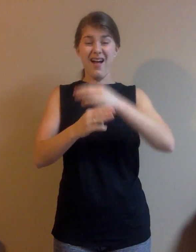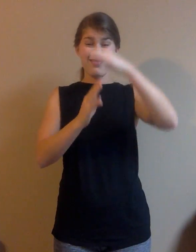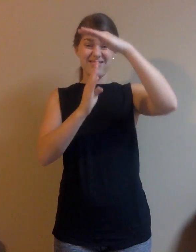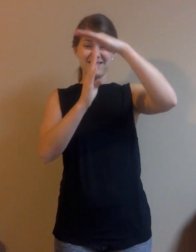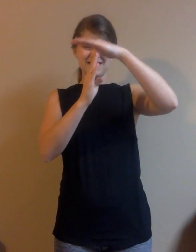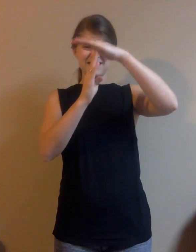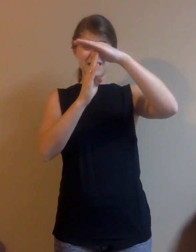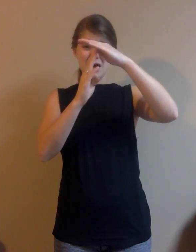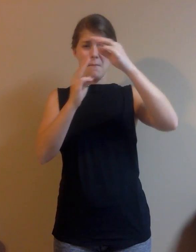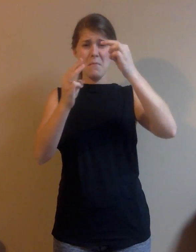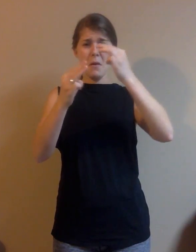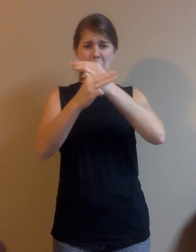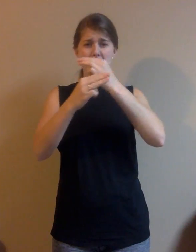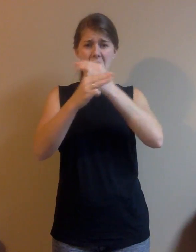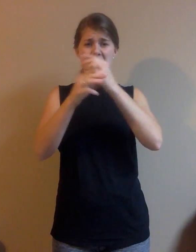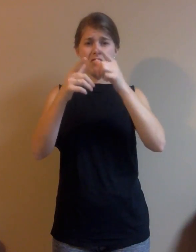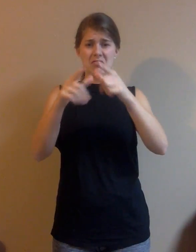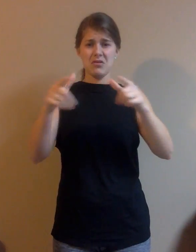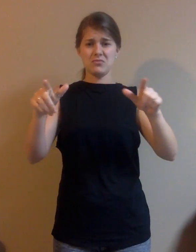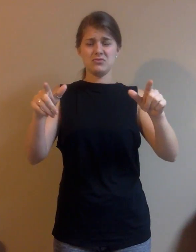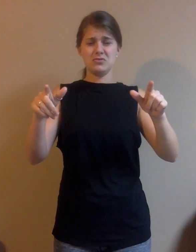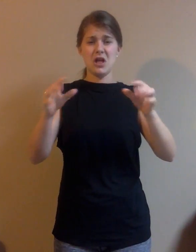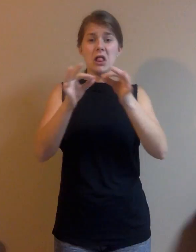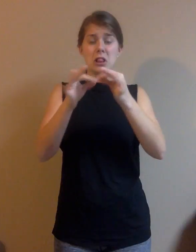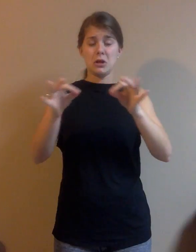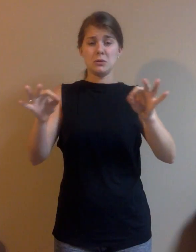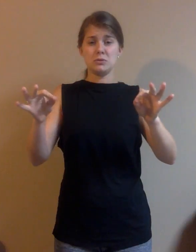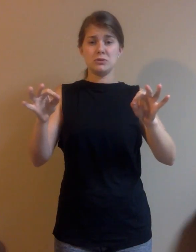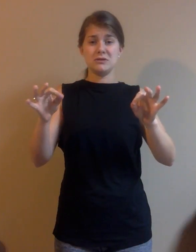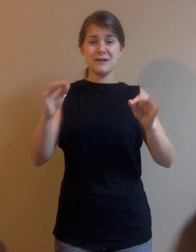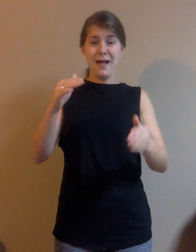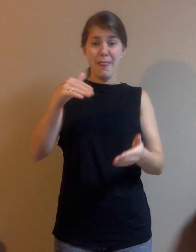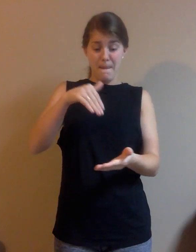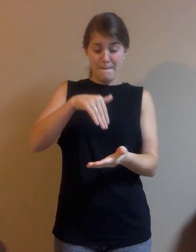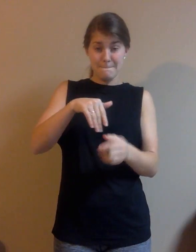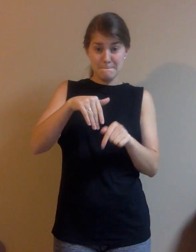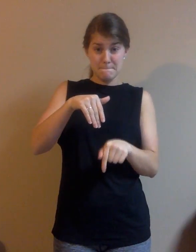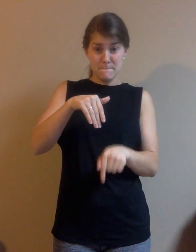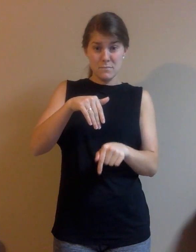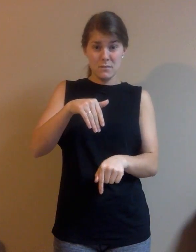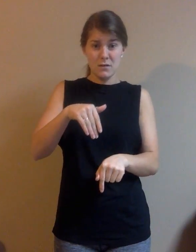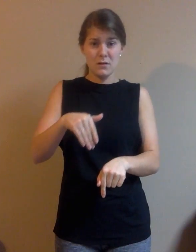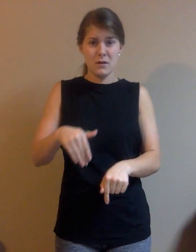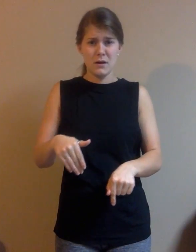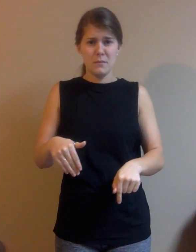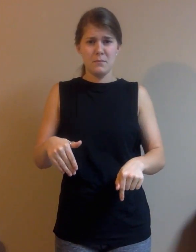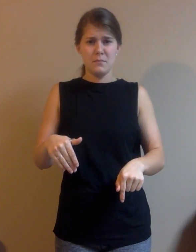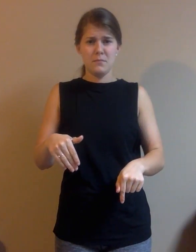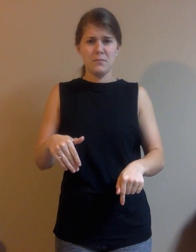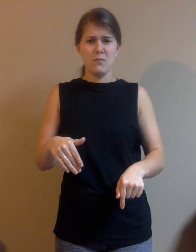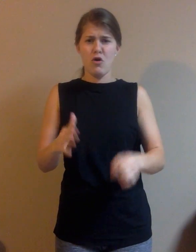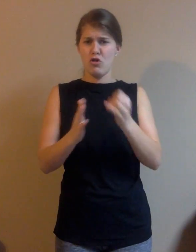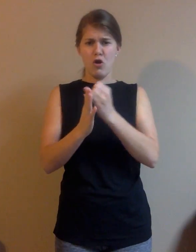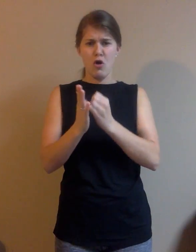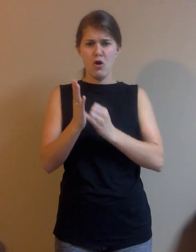earth. And in pretty much every system too, there's a hierarchy within the arts. Art and music are normally given a